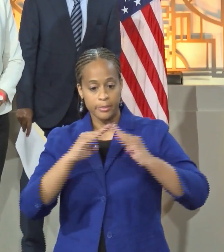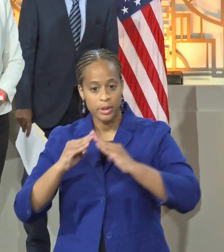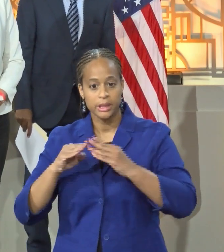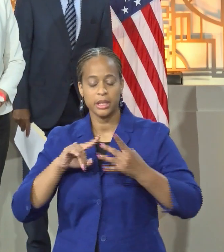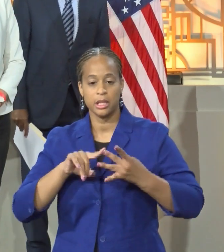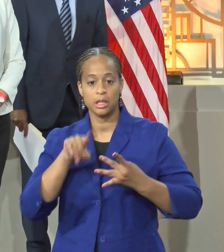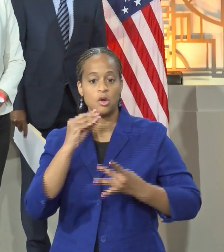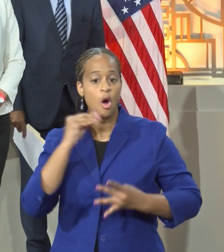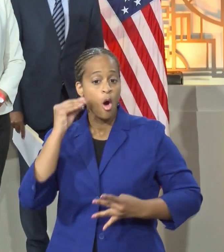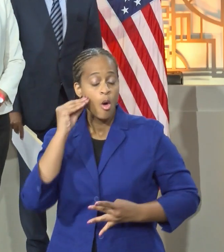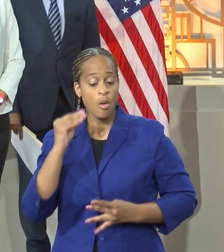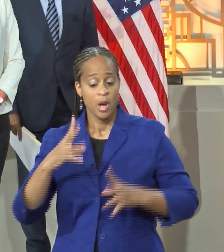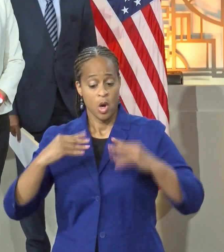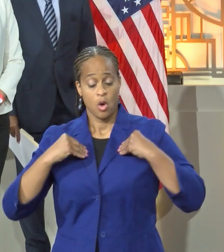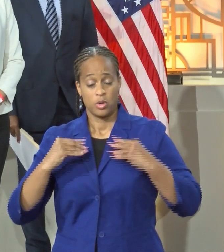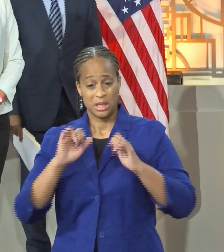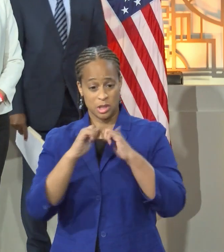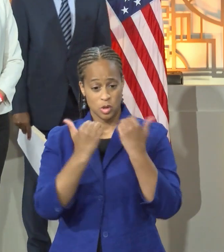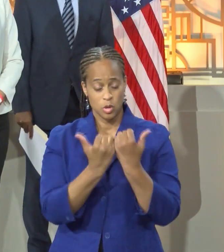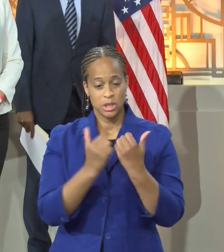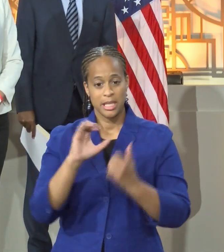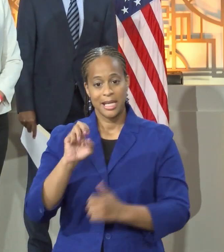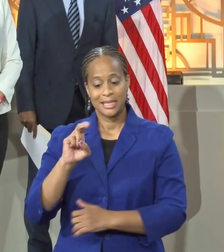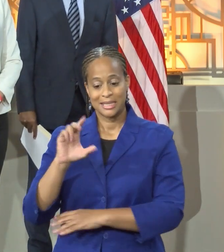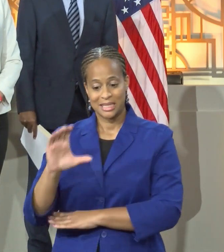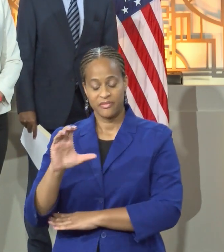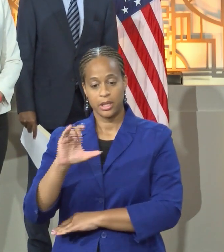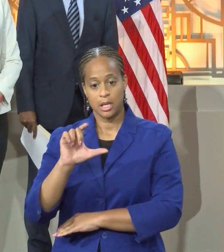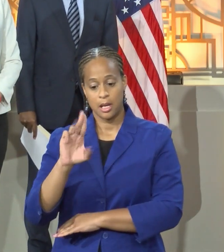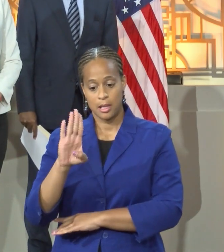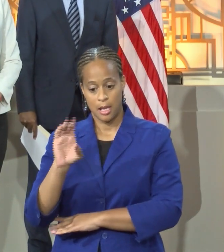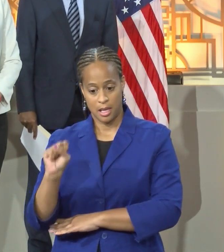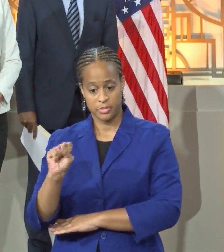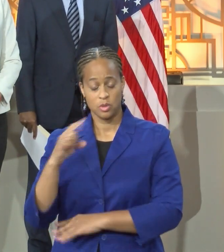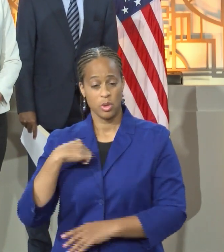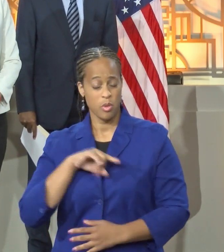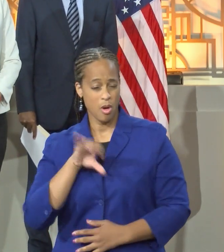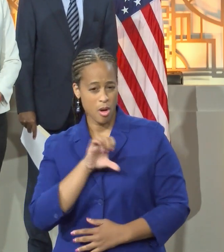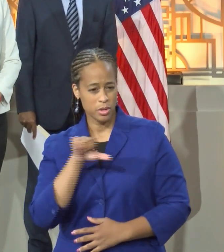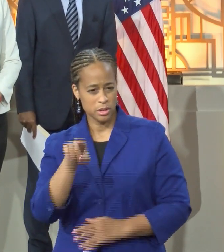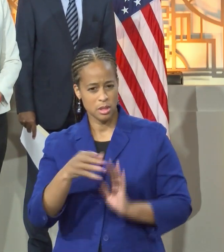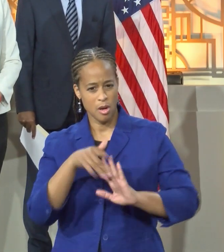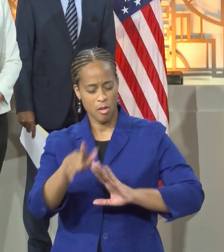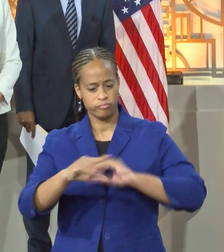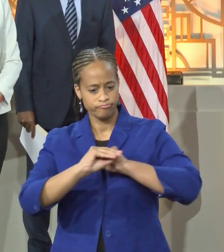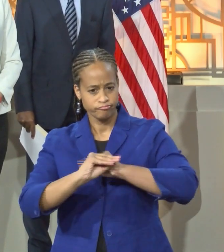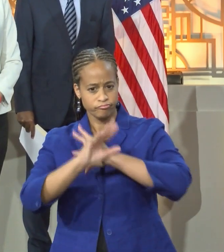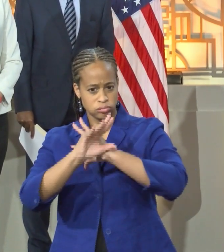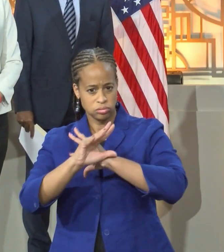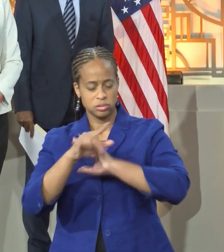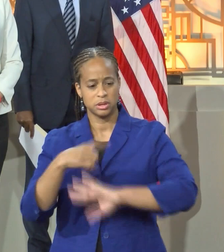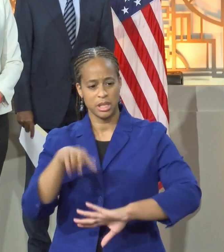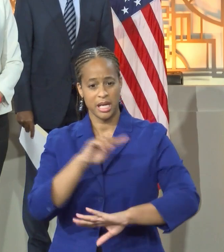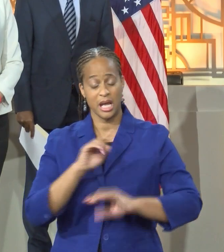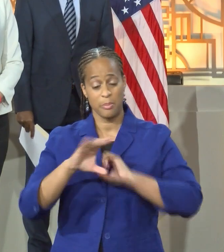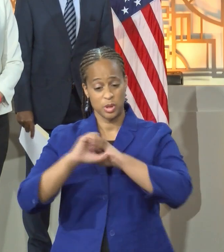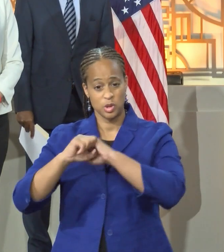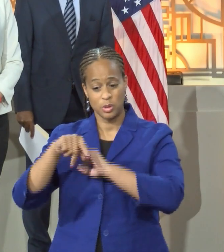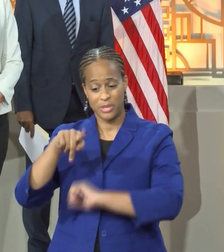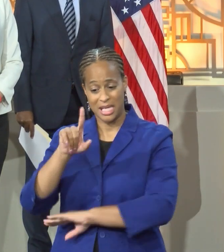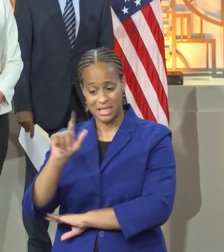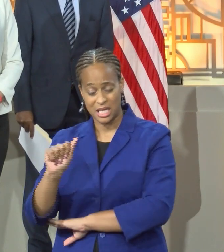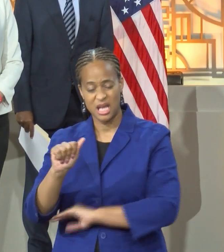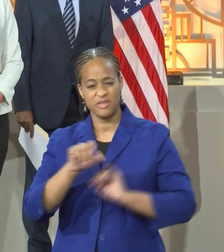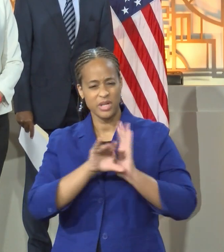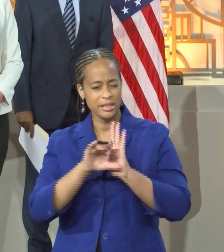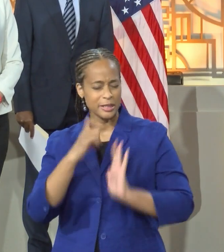associations, management districts, and civic clubs. We will also live stream informational sessions and produce PSAs and